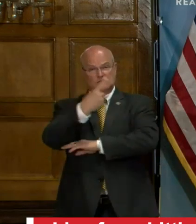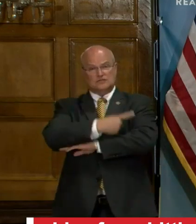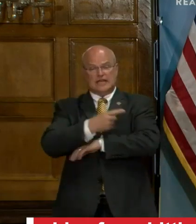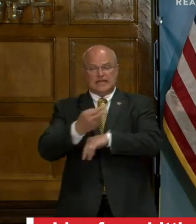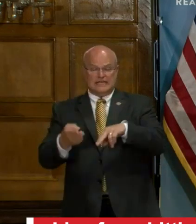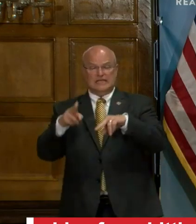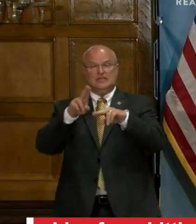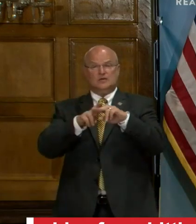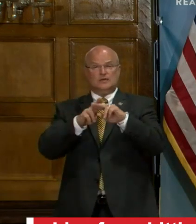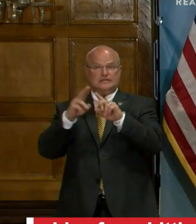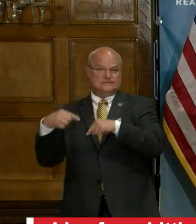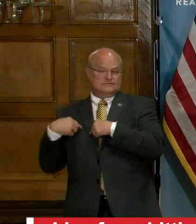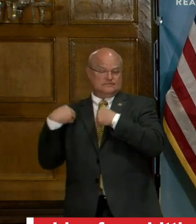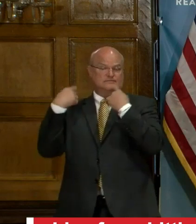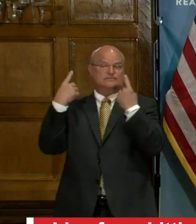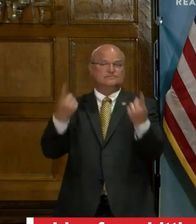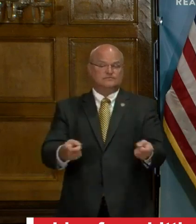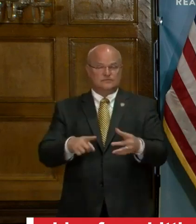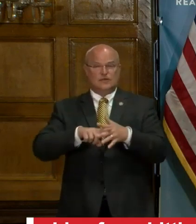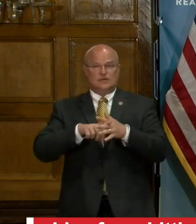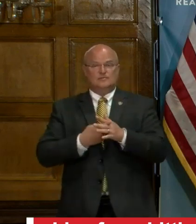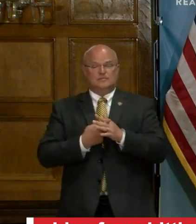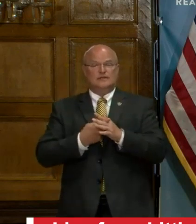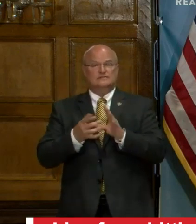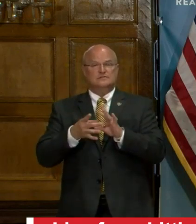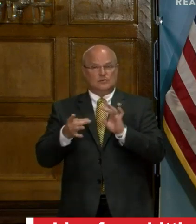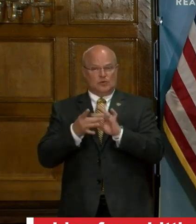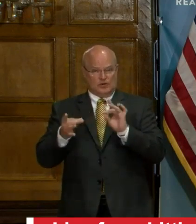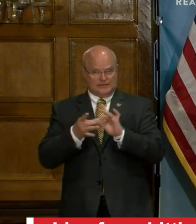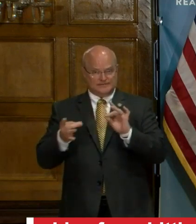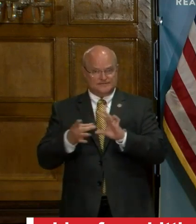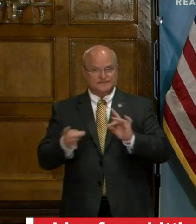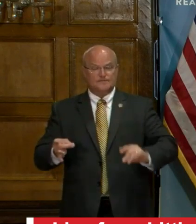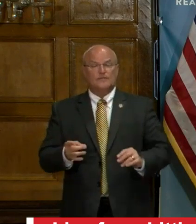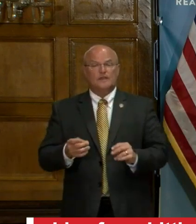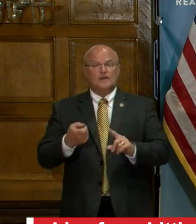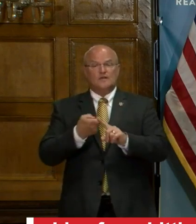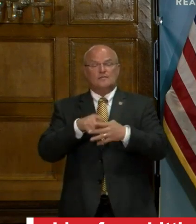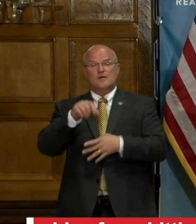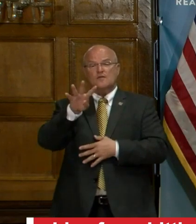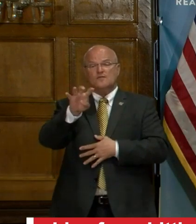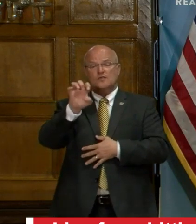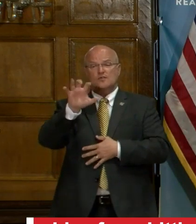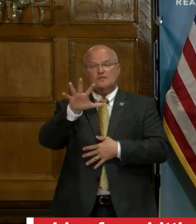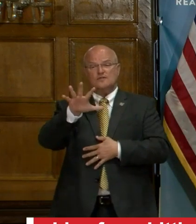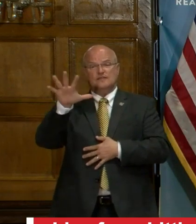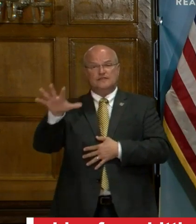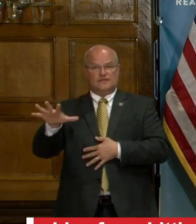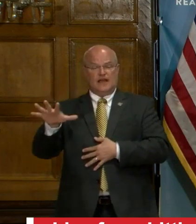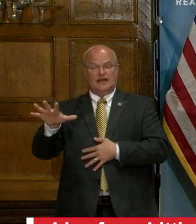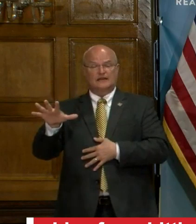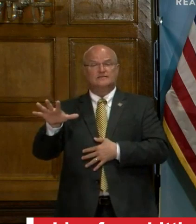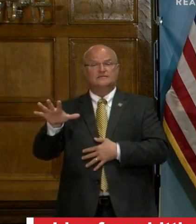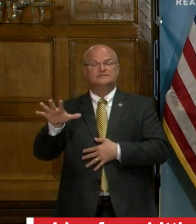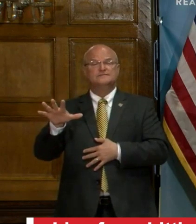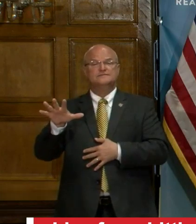day increase in cases since we have been reporting. Of those 455,